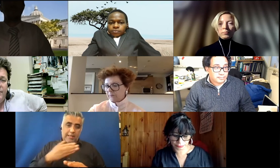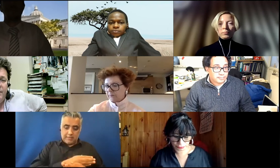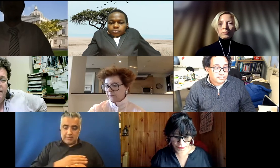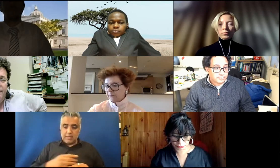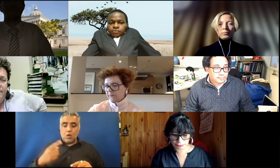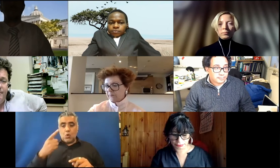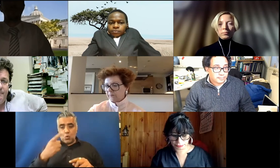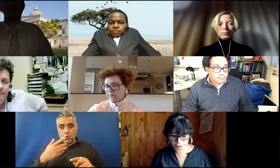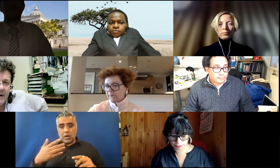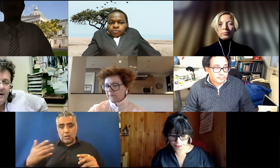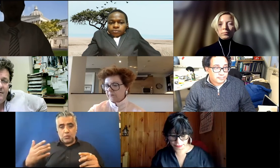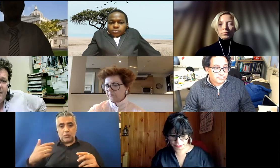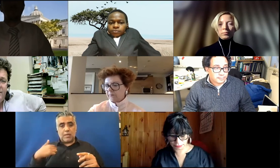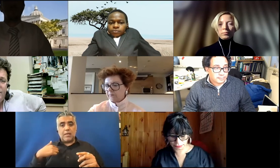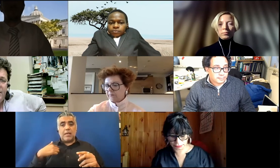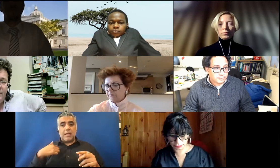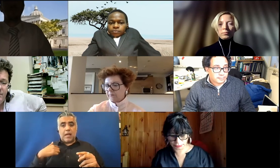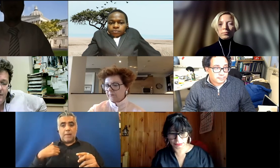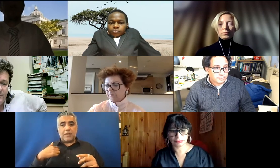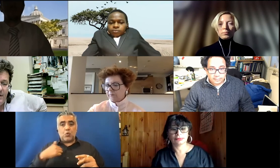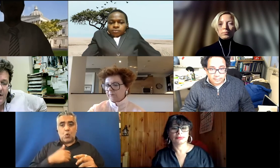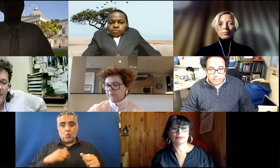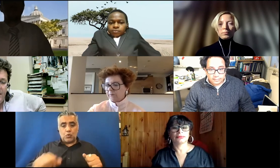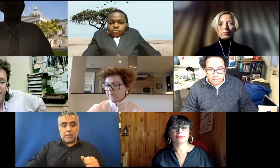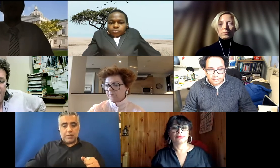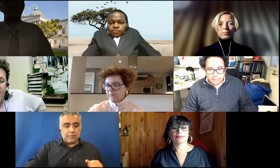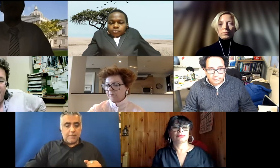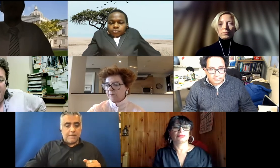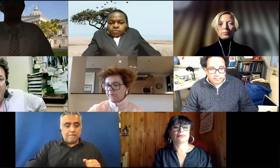one of the main things that we can do is